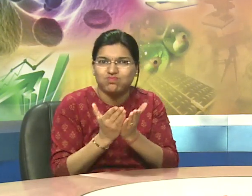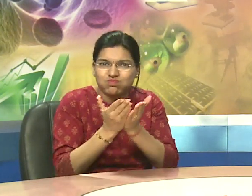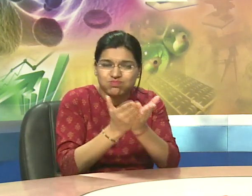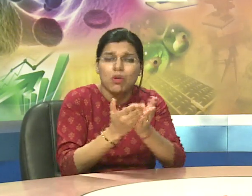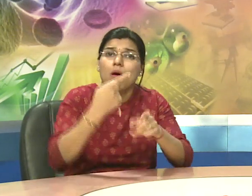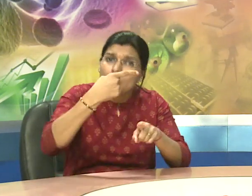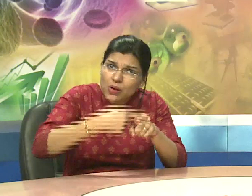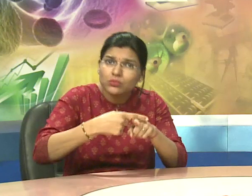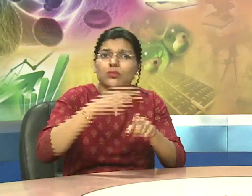movement of